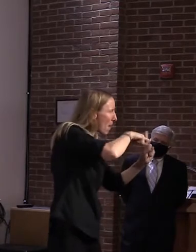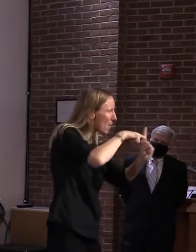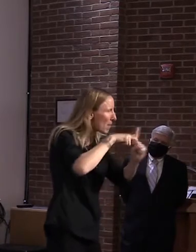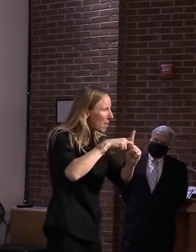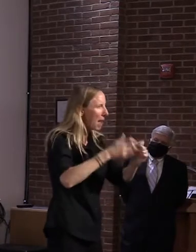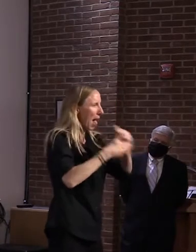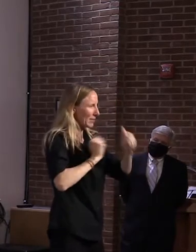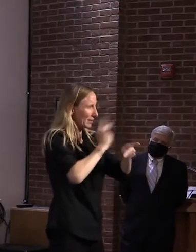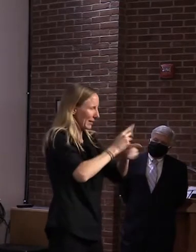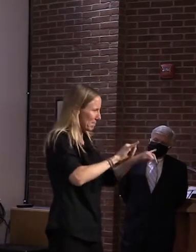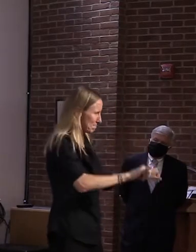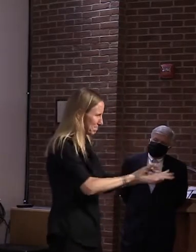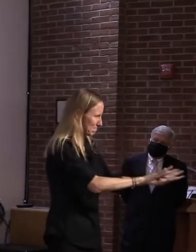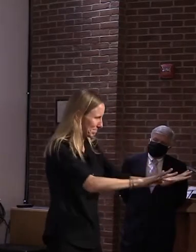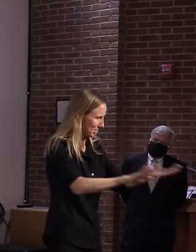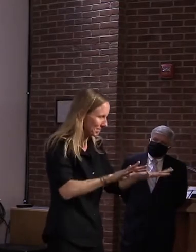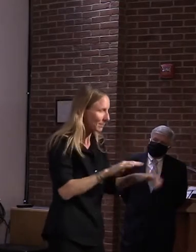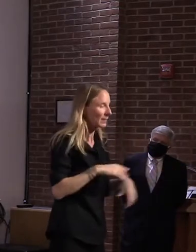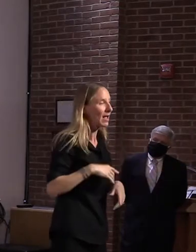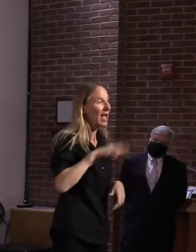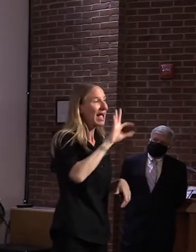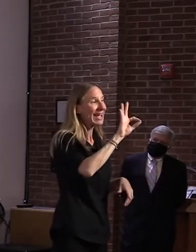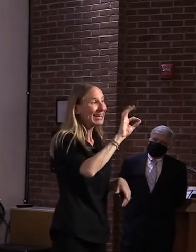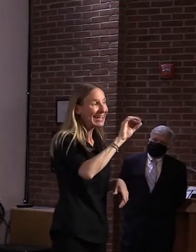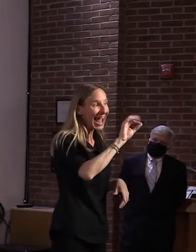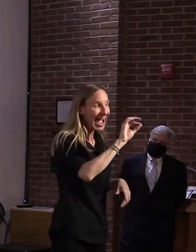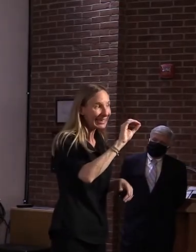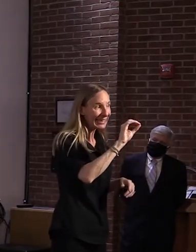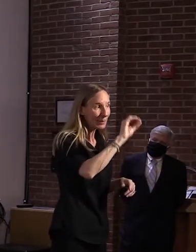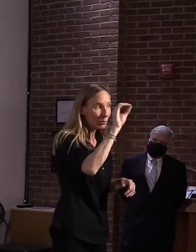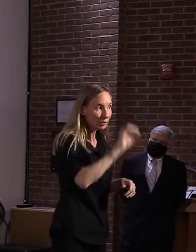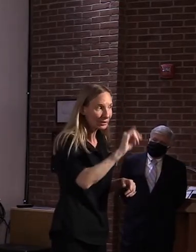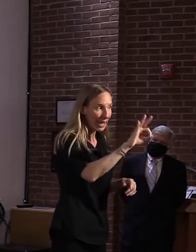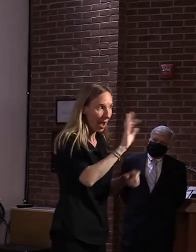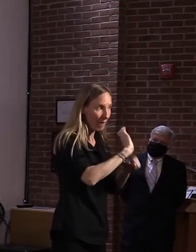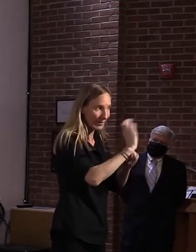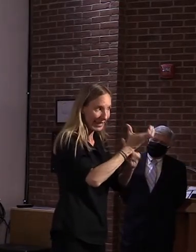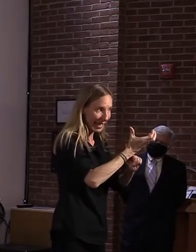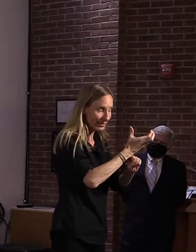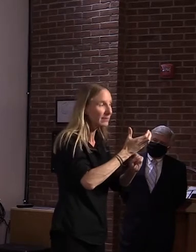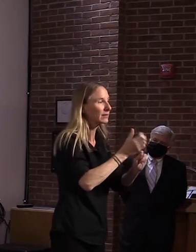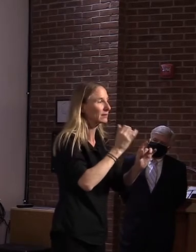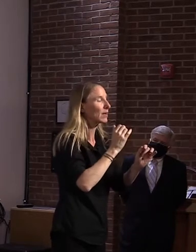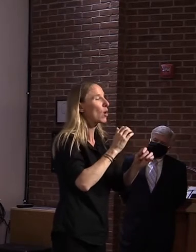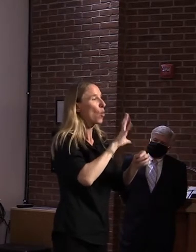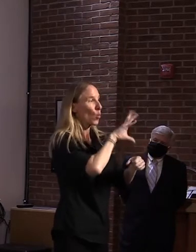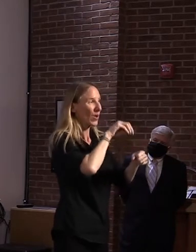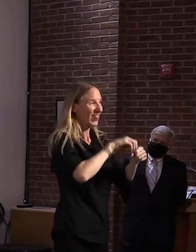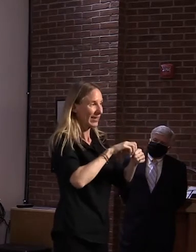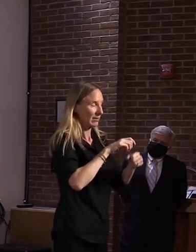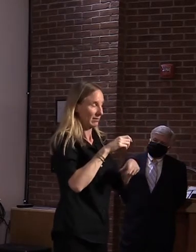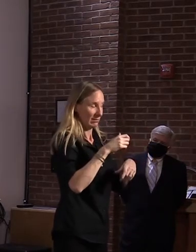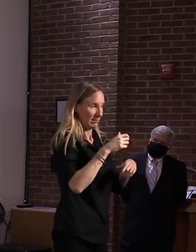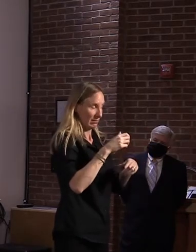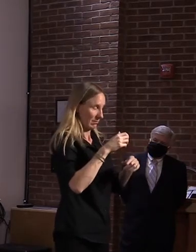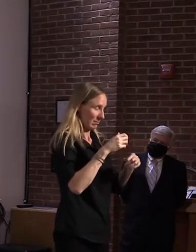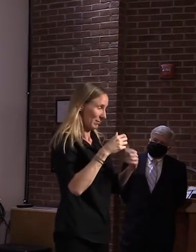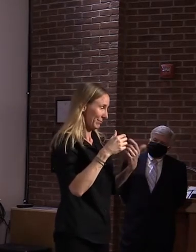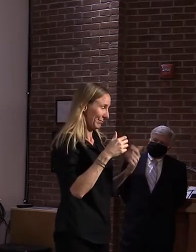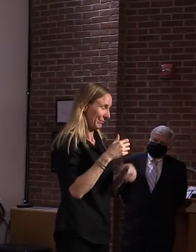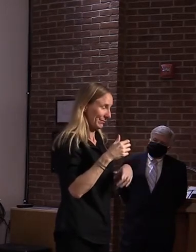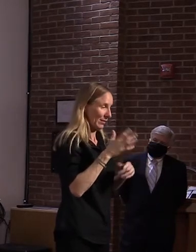97% of cases have been interviewed within 48 hours of their test result. Doesn't mean